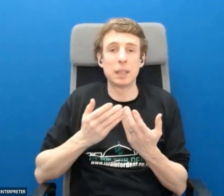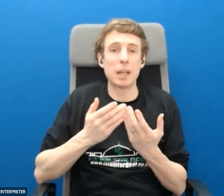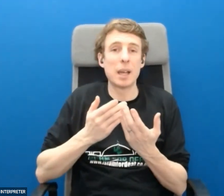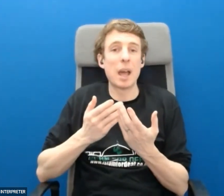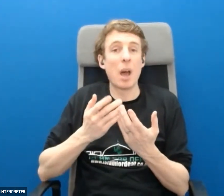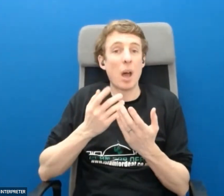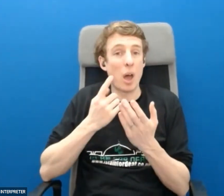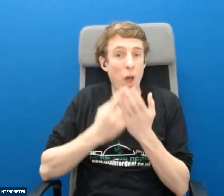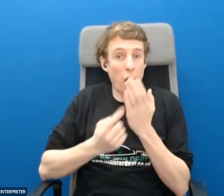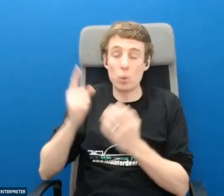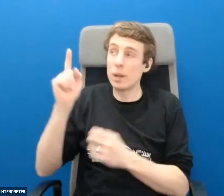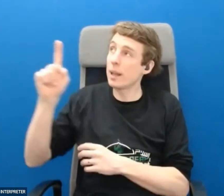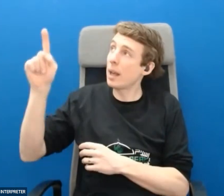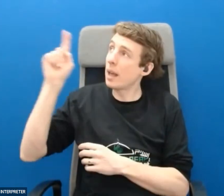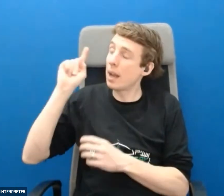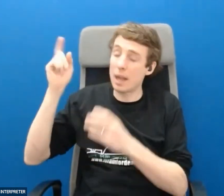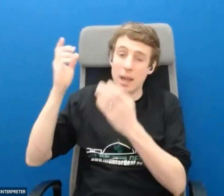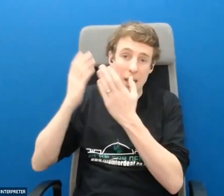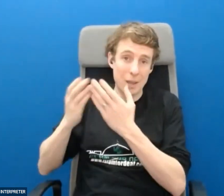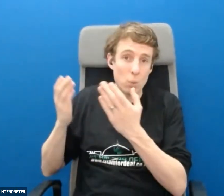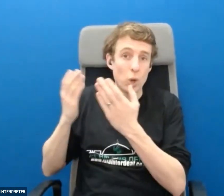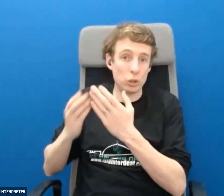is that